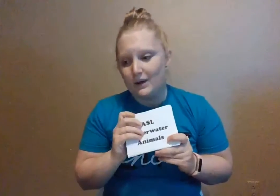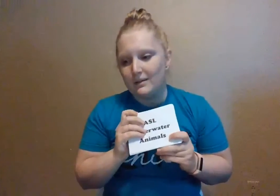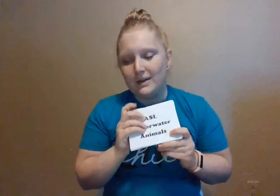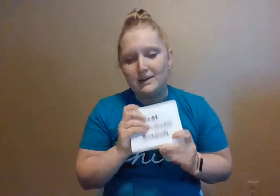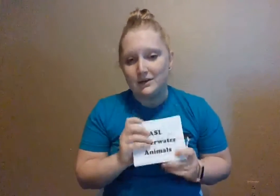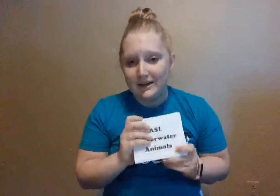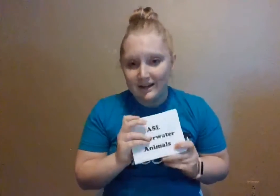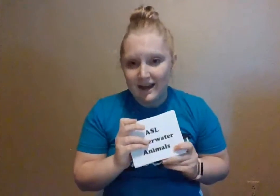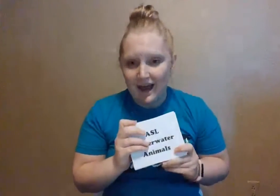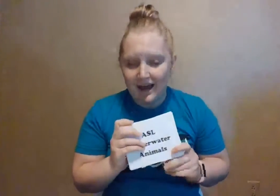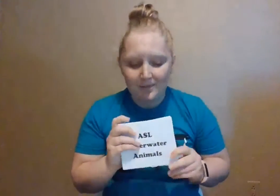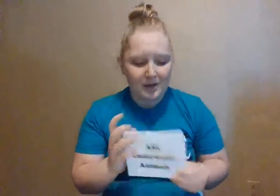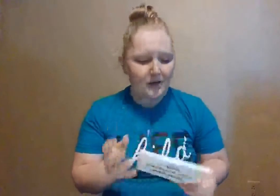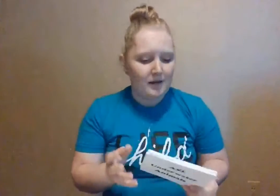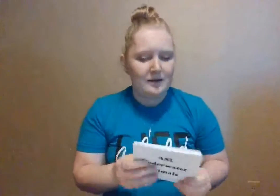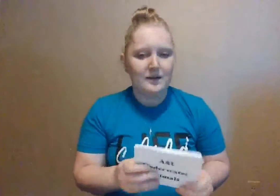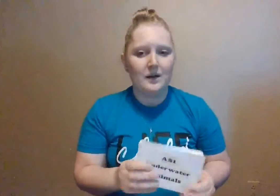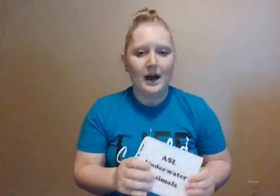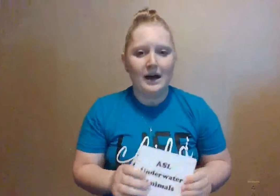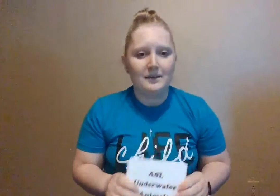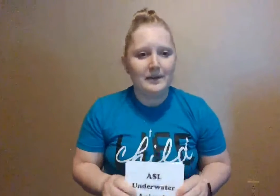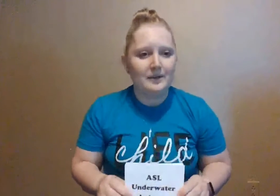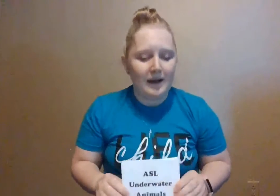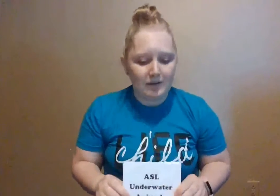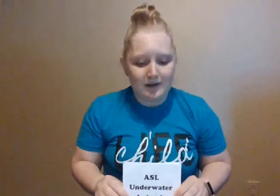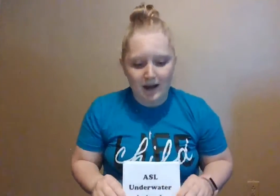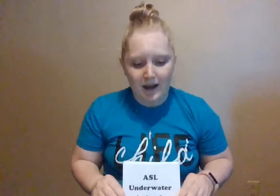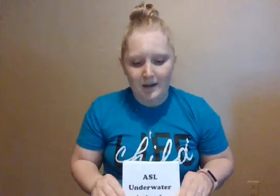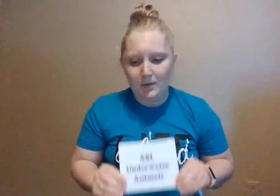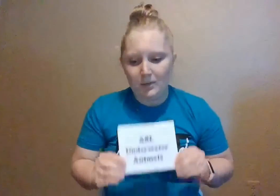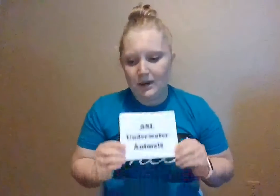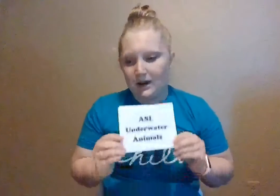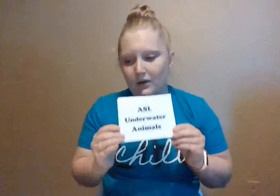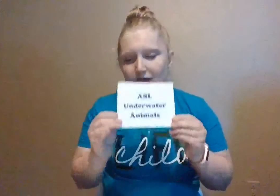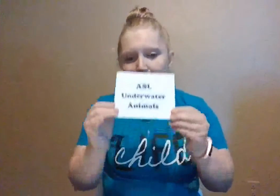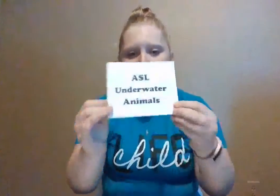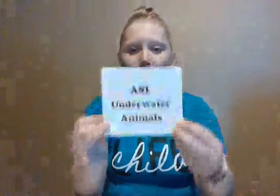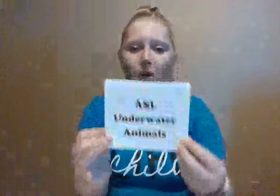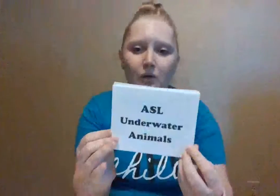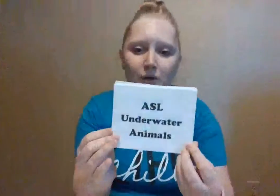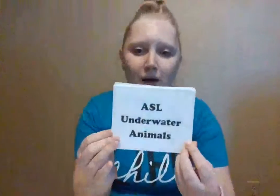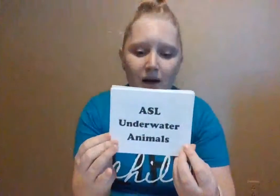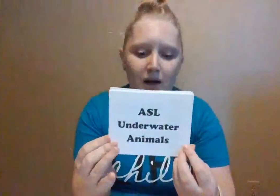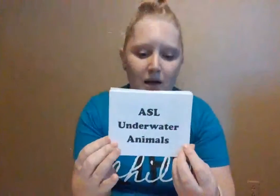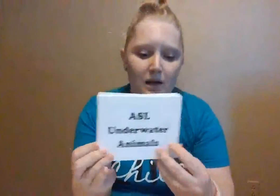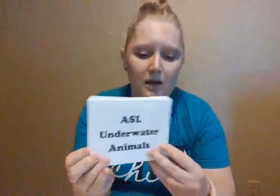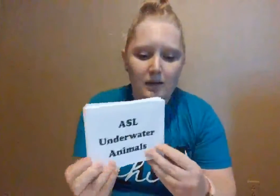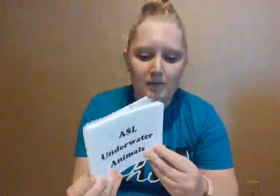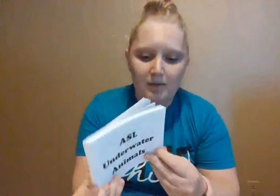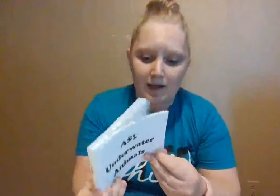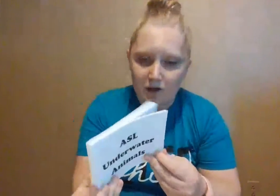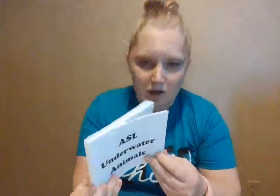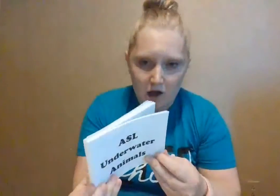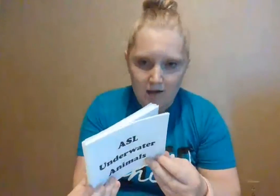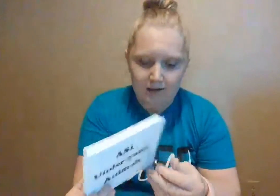to be doing today. So as we do every time, we are going to go over the